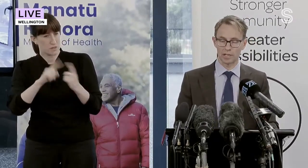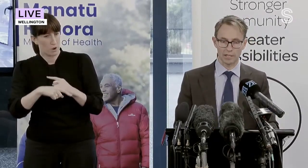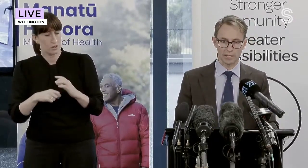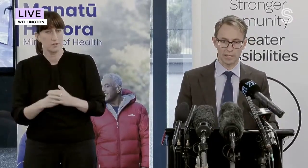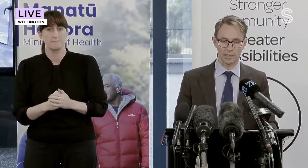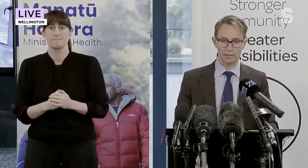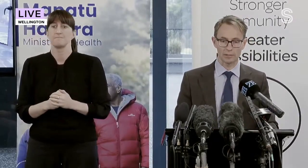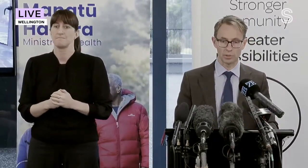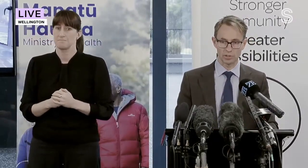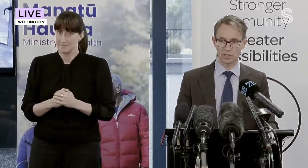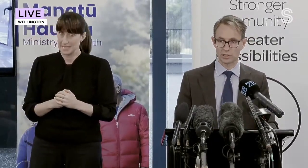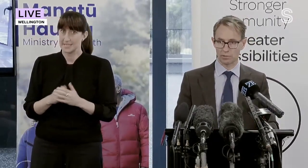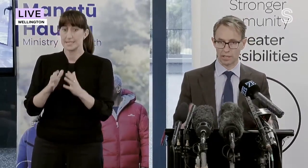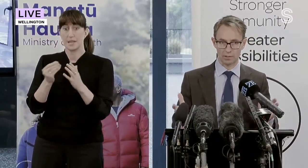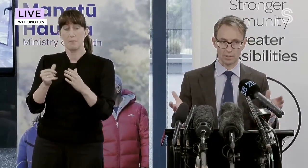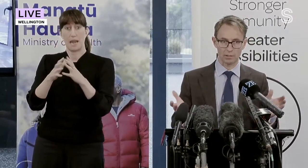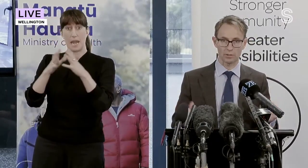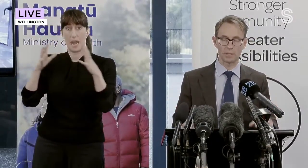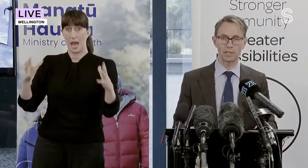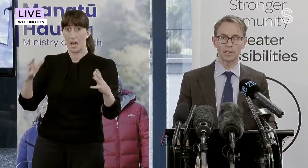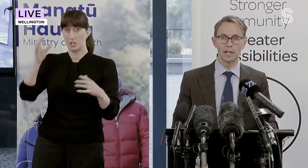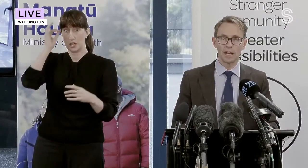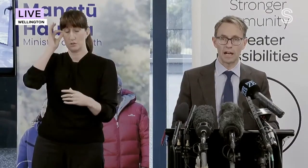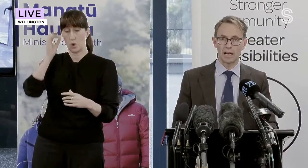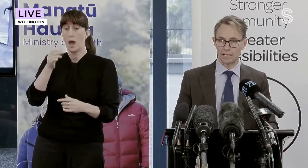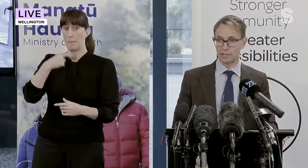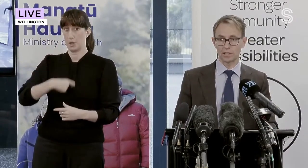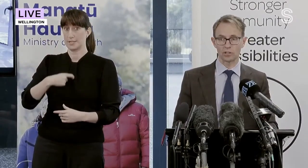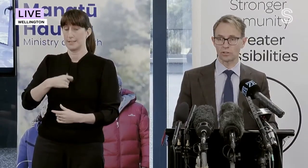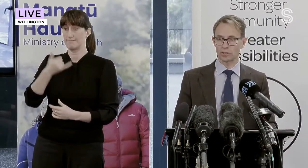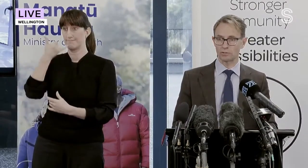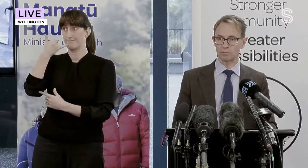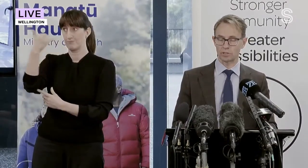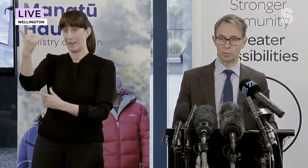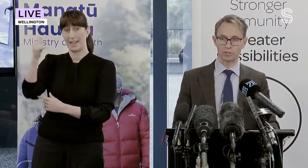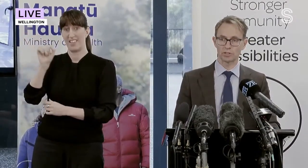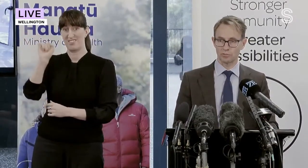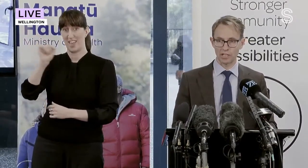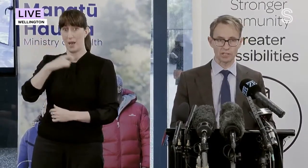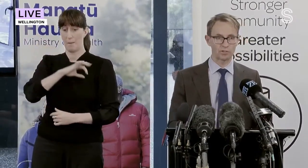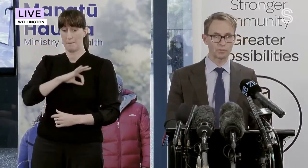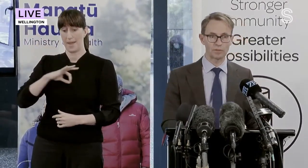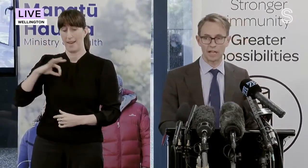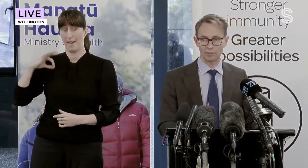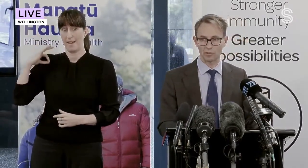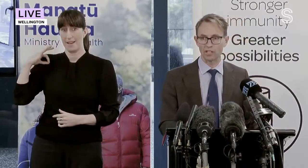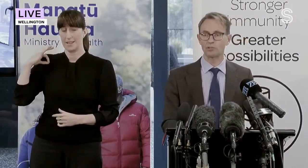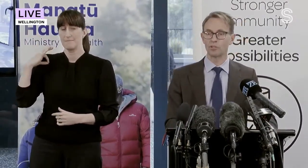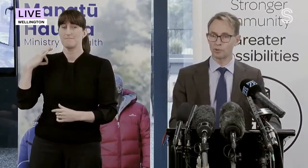I personally rang the Mayor, and again got responses that ranged